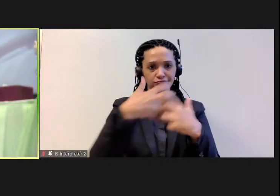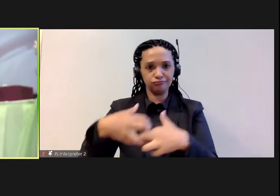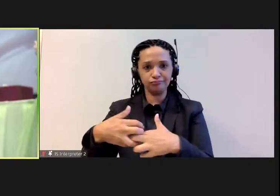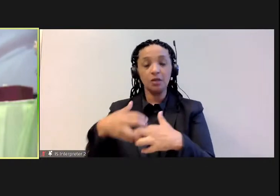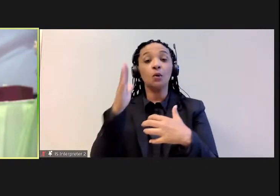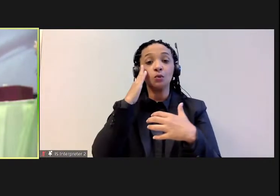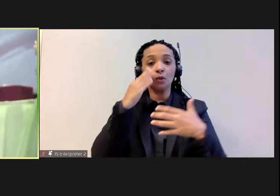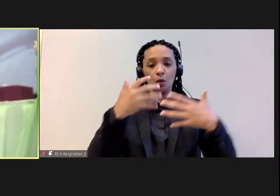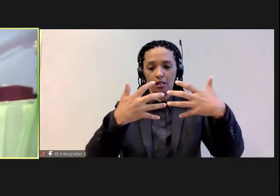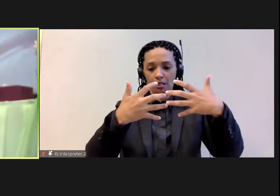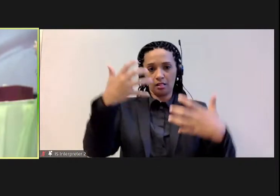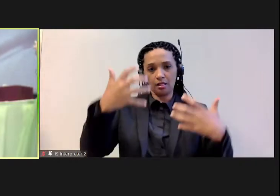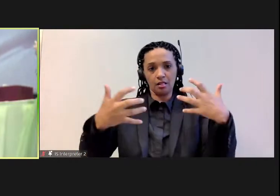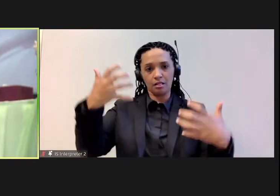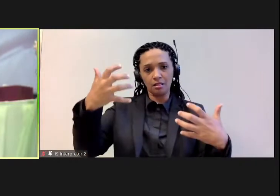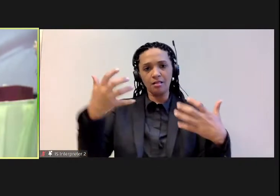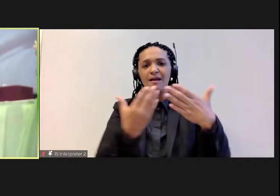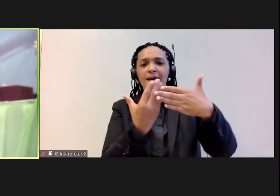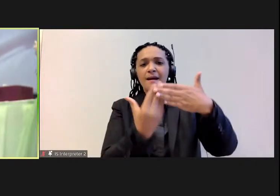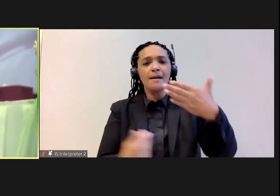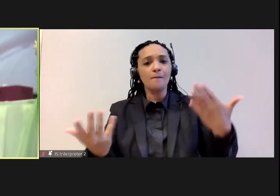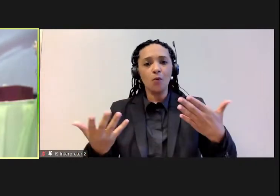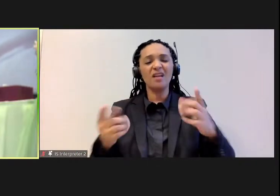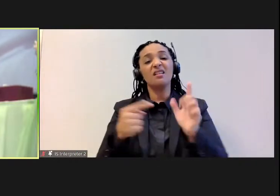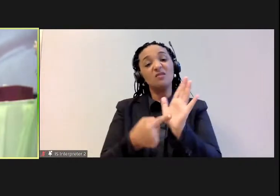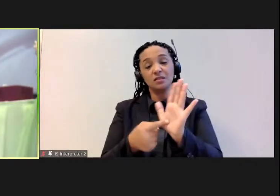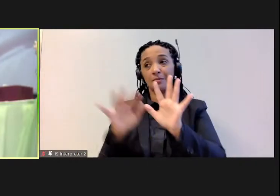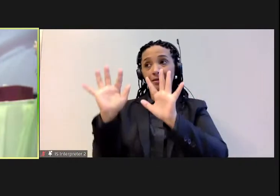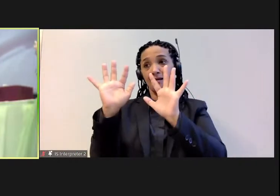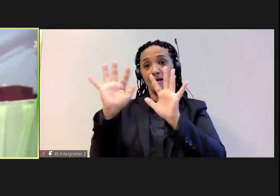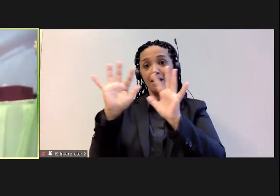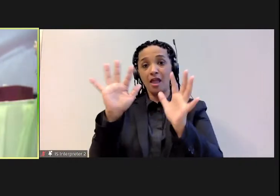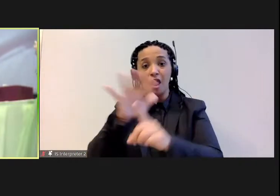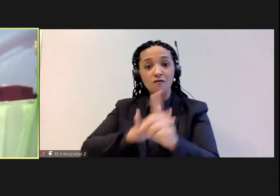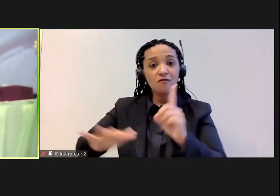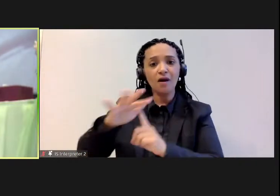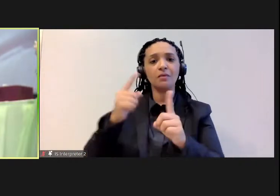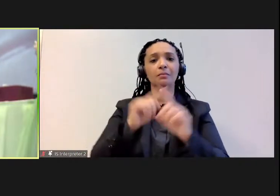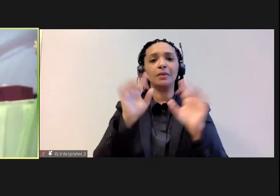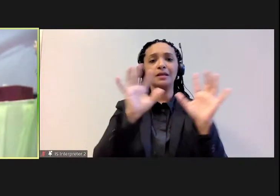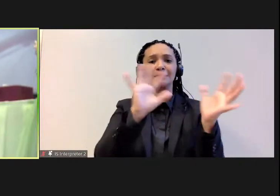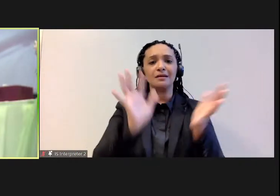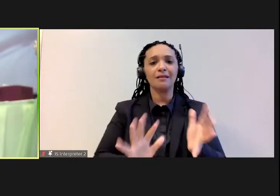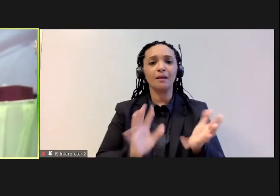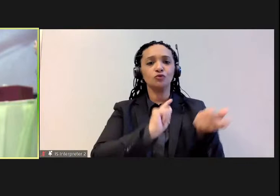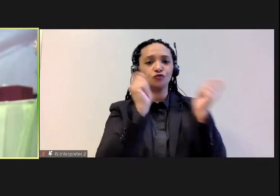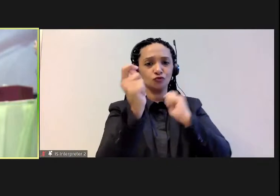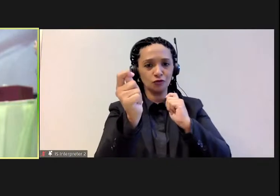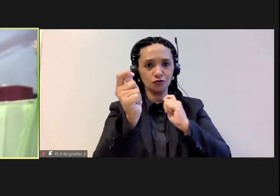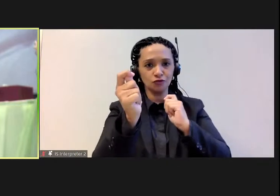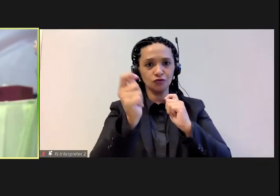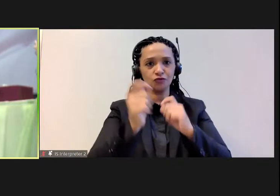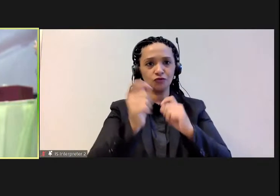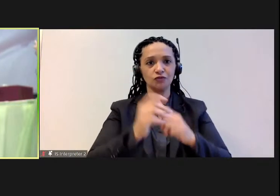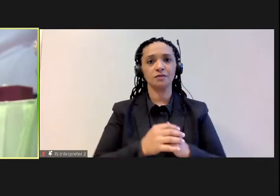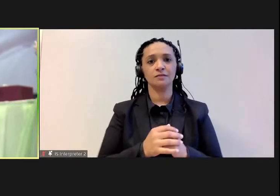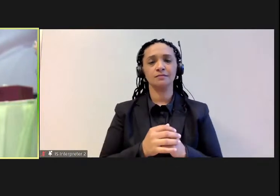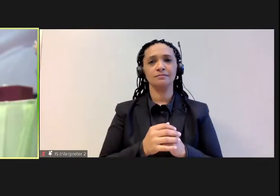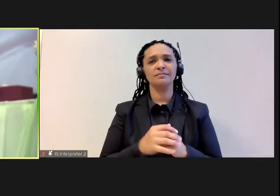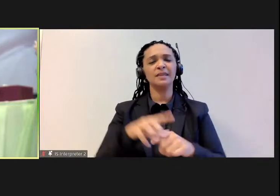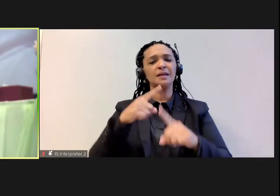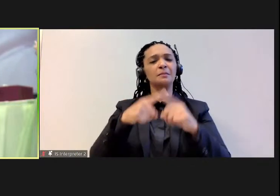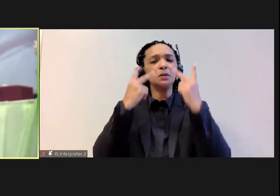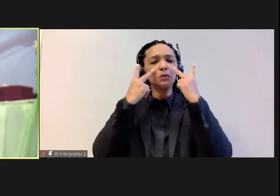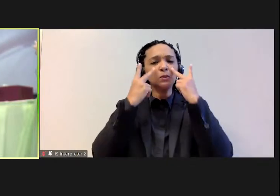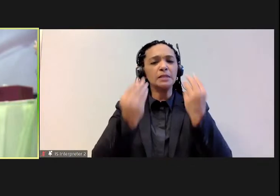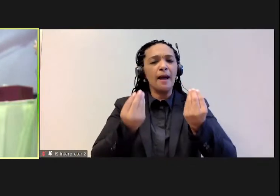including on environment and climate change, but also how we could actually be able to strengthen our